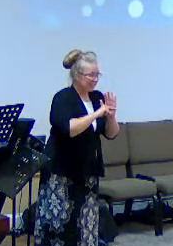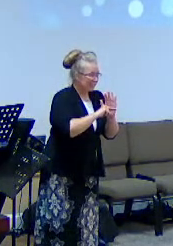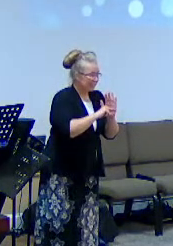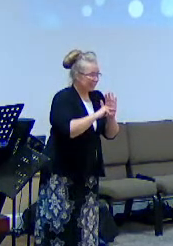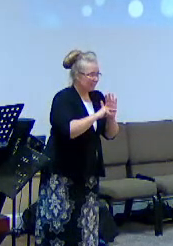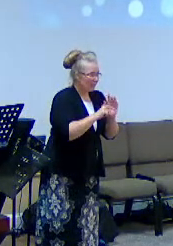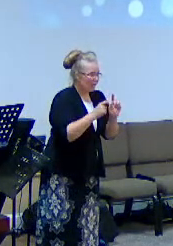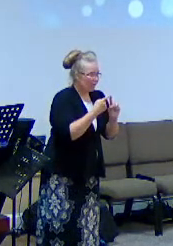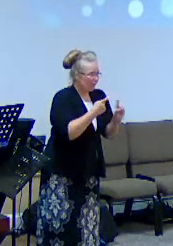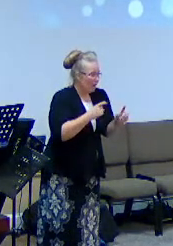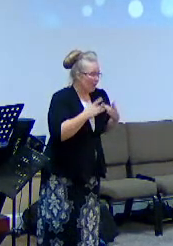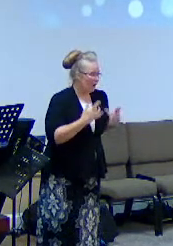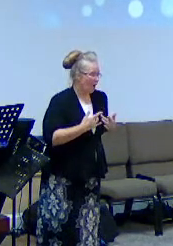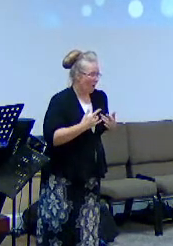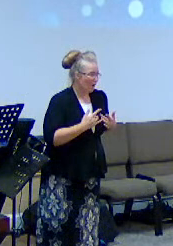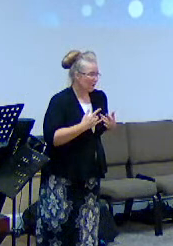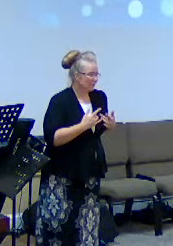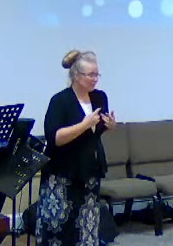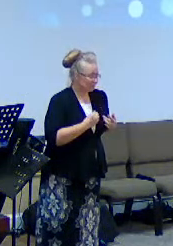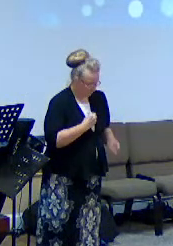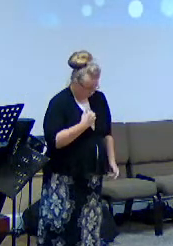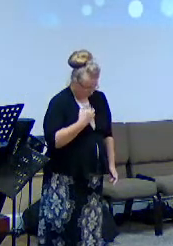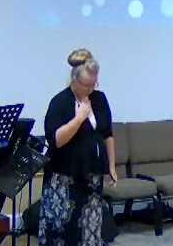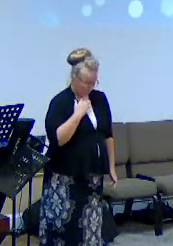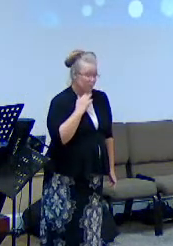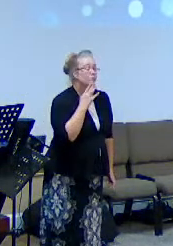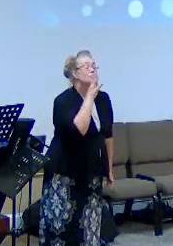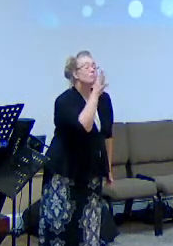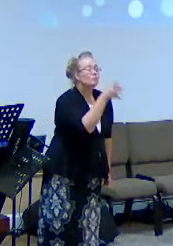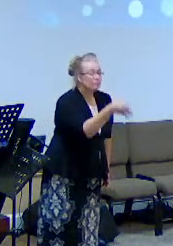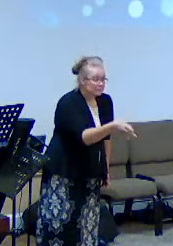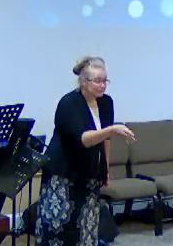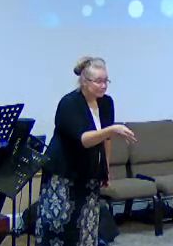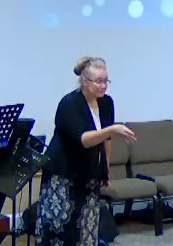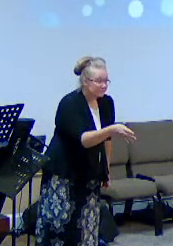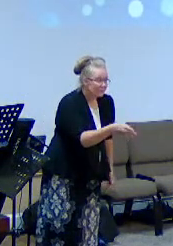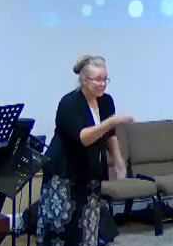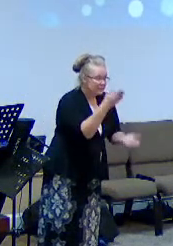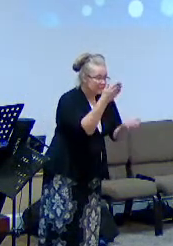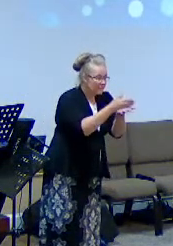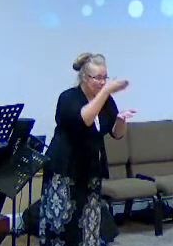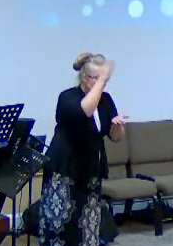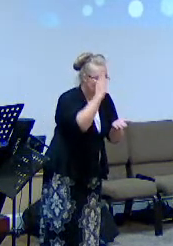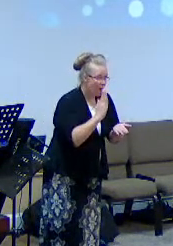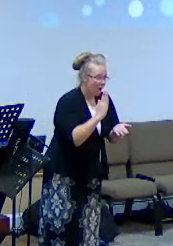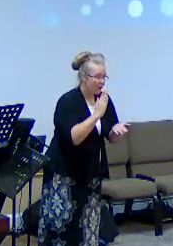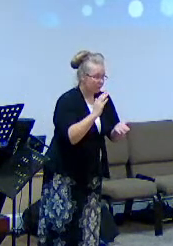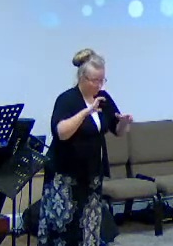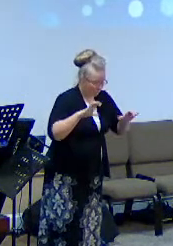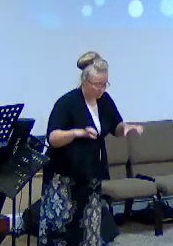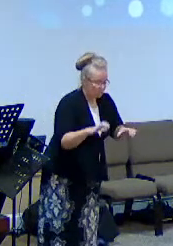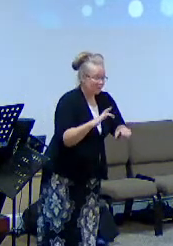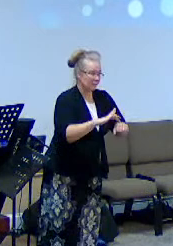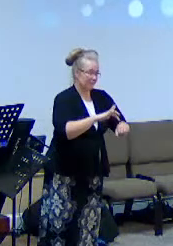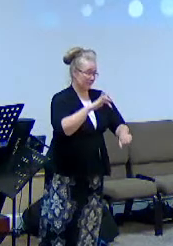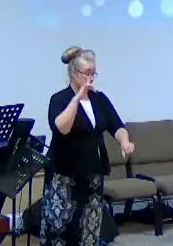of our heart into our mouth hindered God in the very act of trying to perform his word.